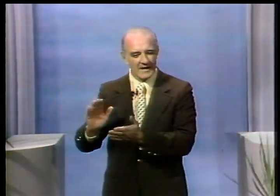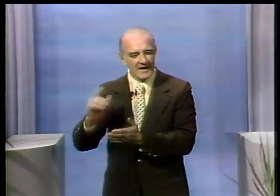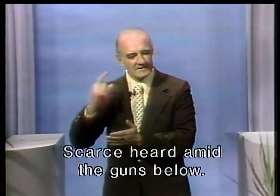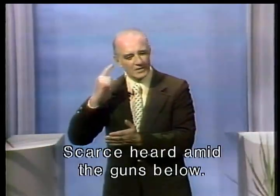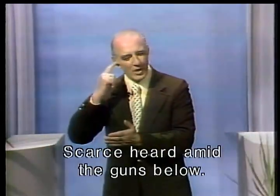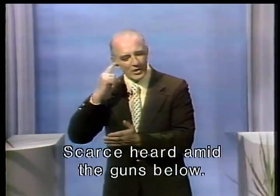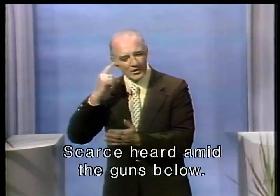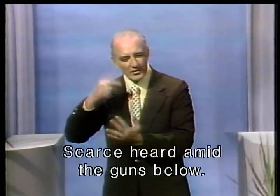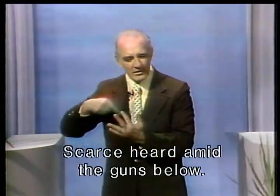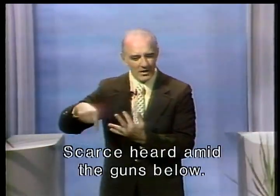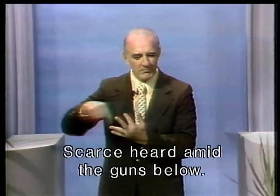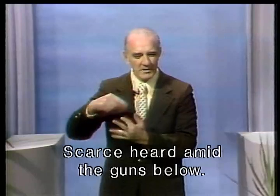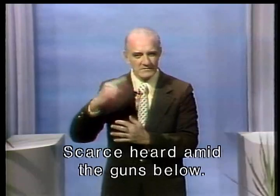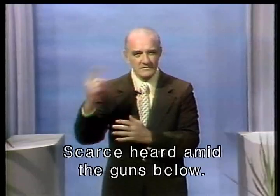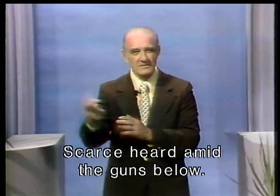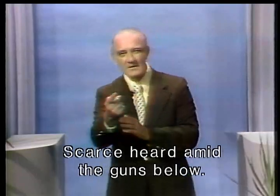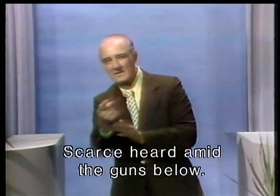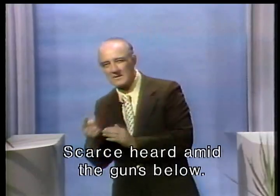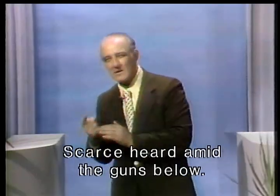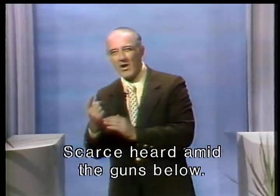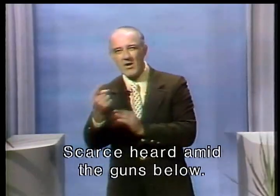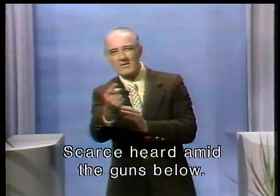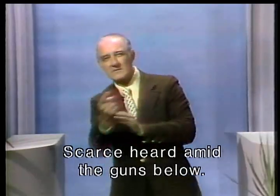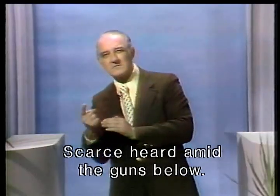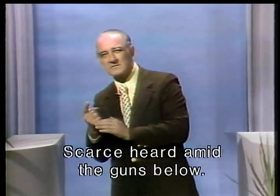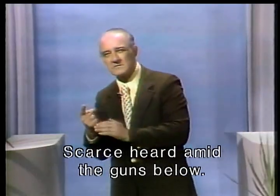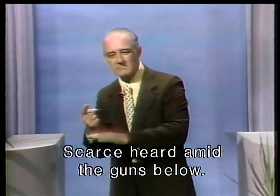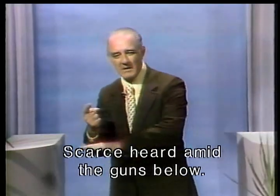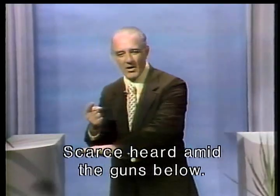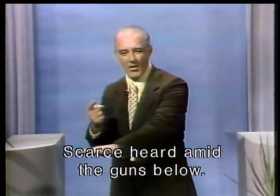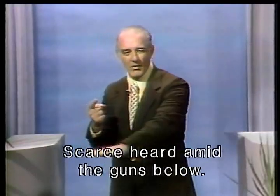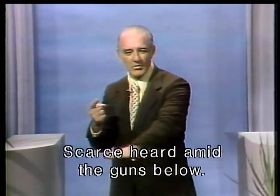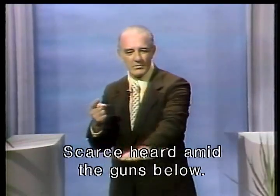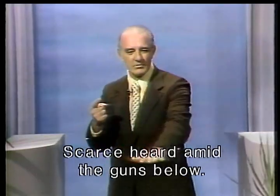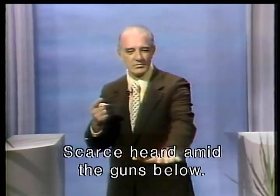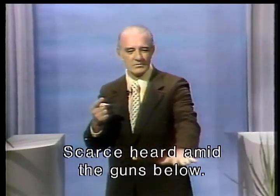Scarce heard amid the guns below.